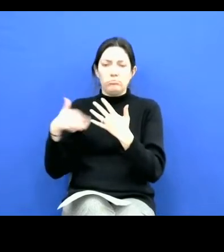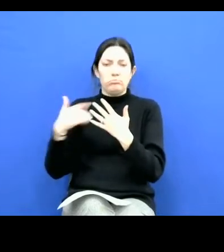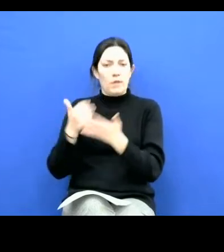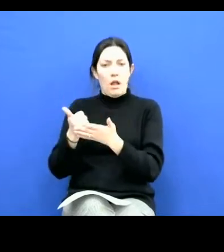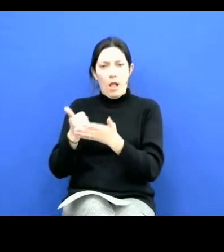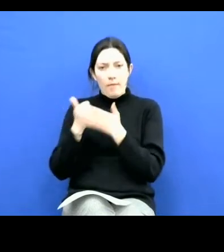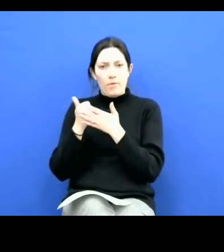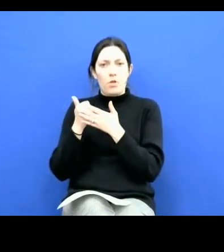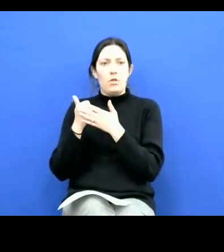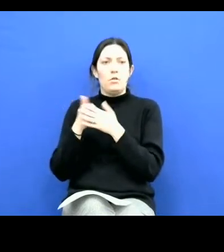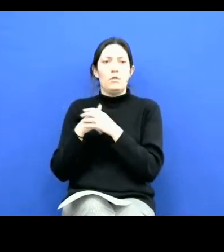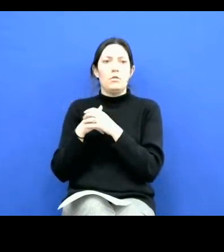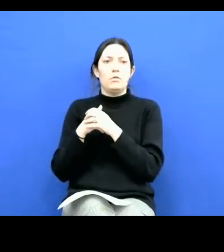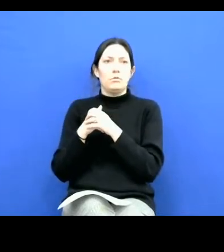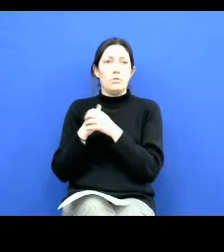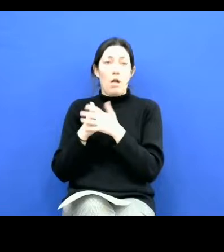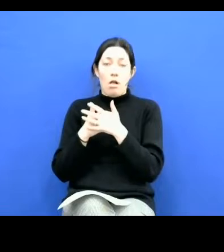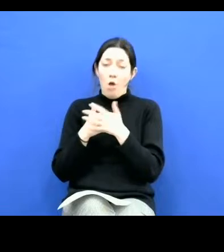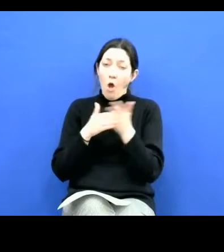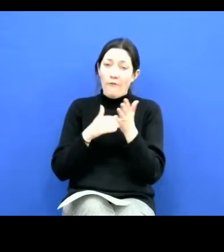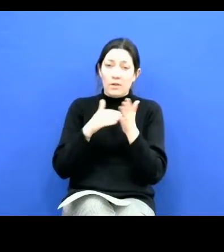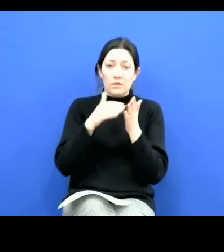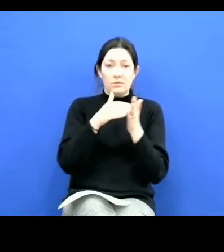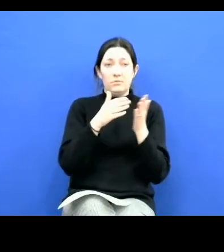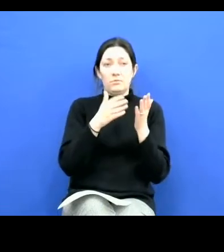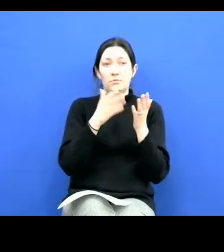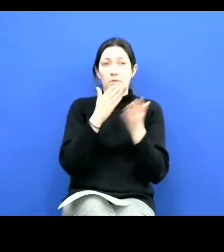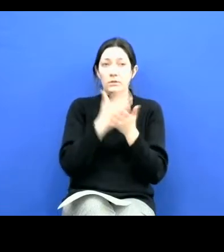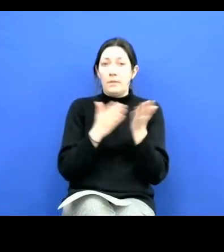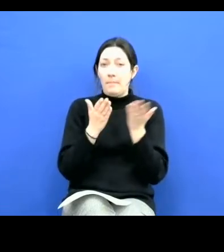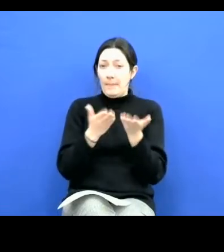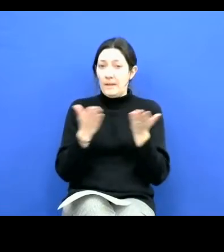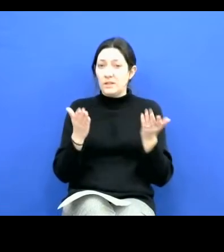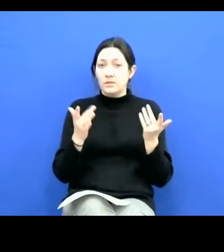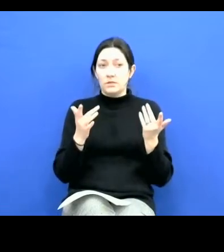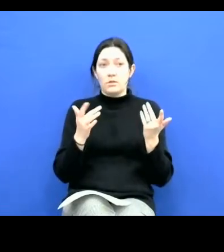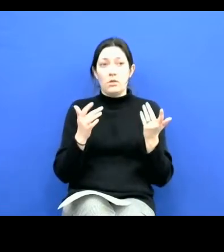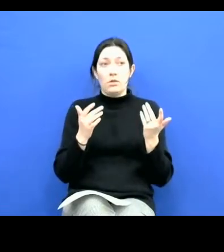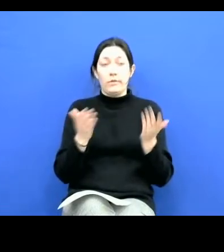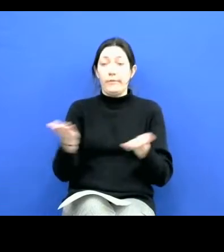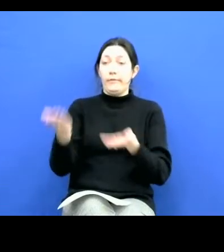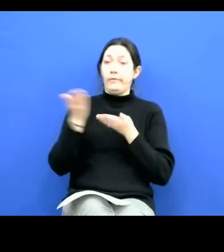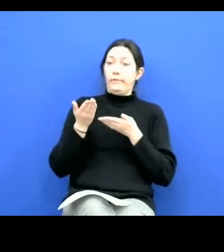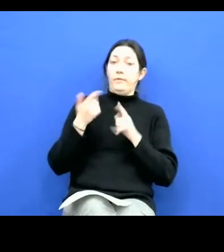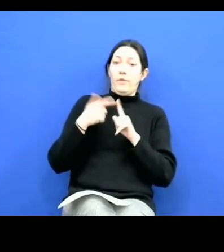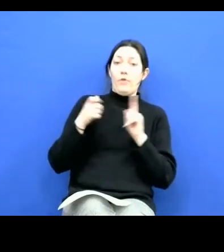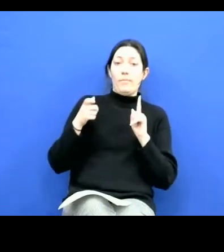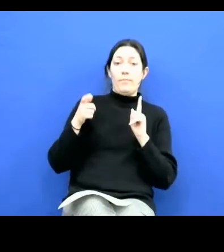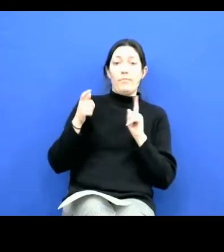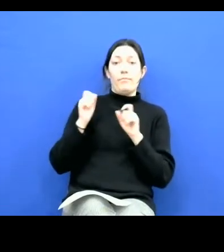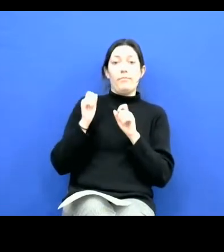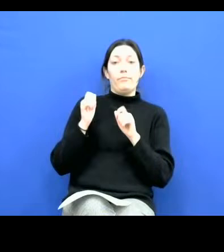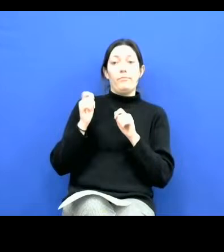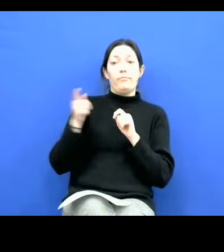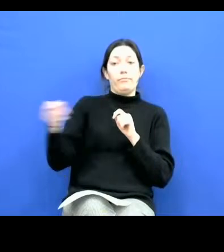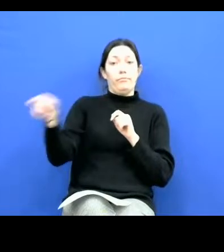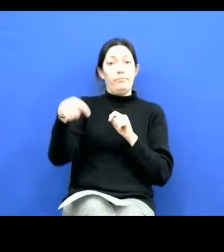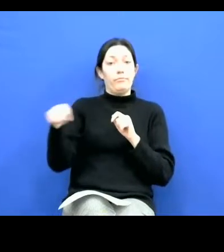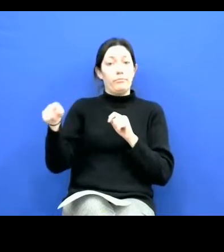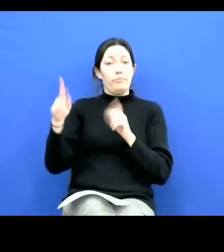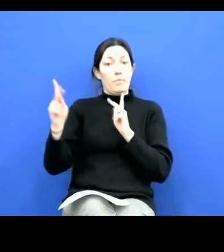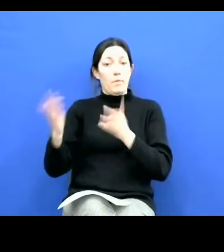helpful when a lot of times stuff gets elevated to the town board from a labor standpoint, and